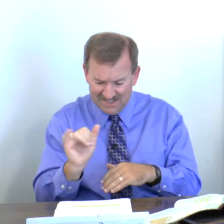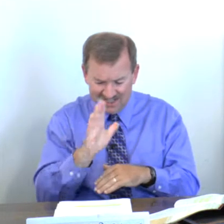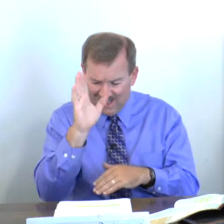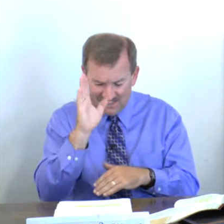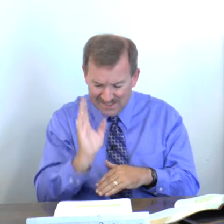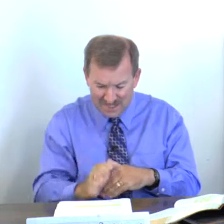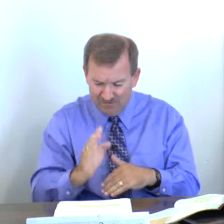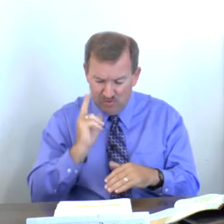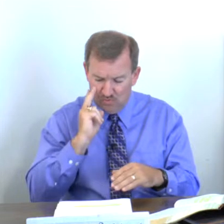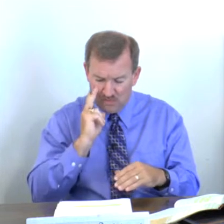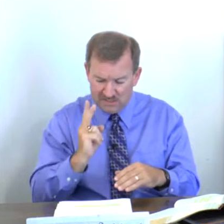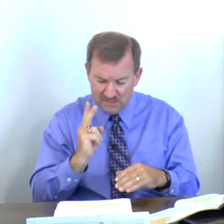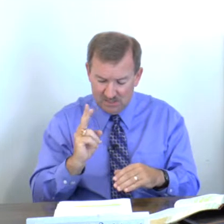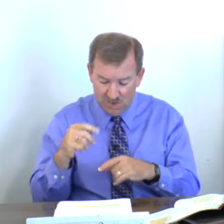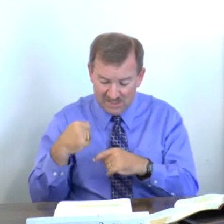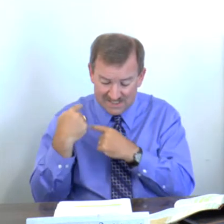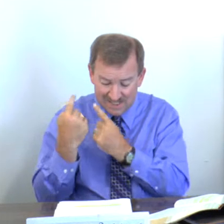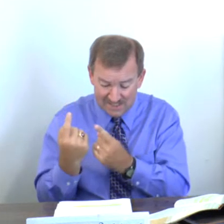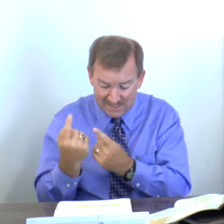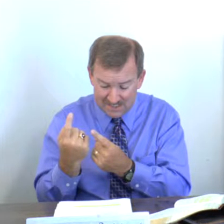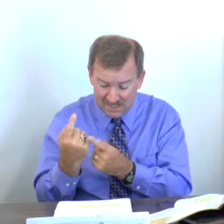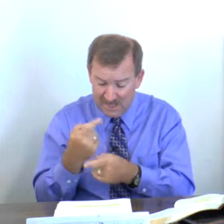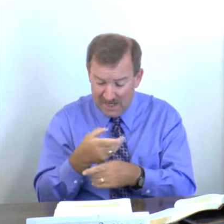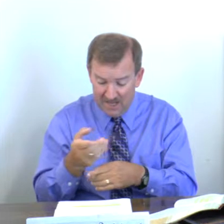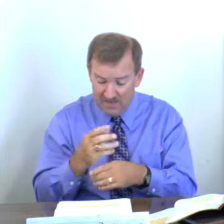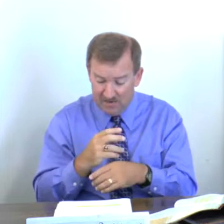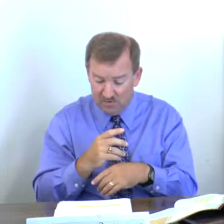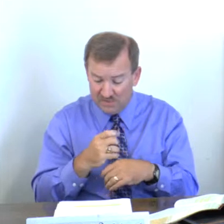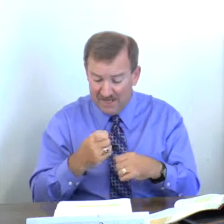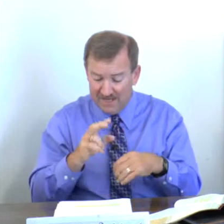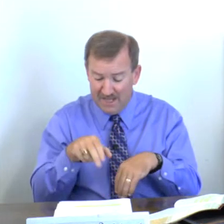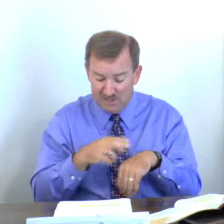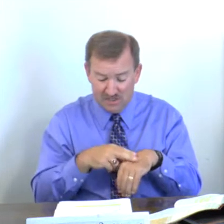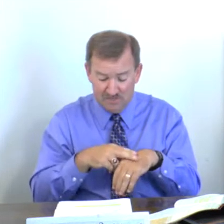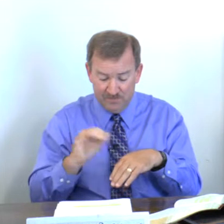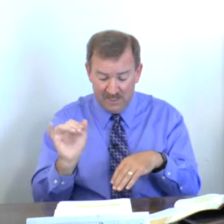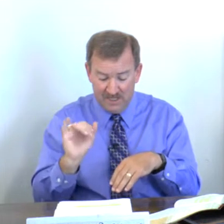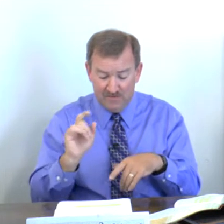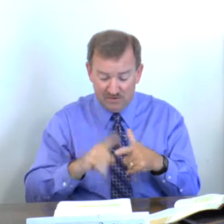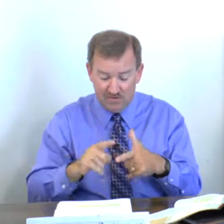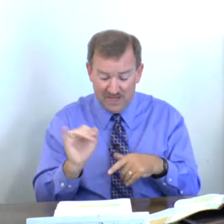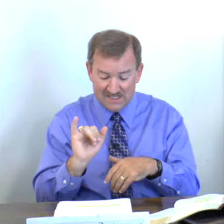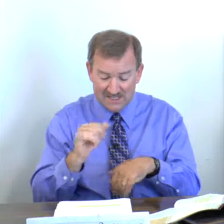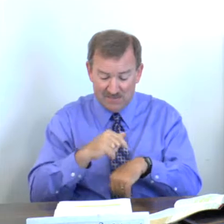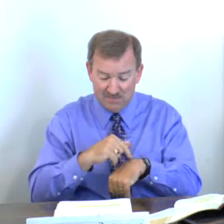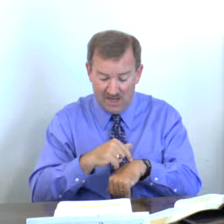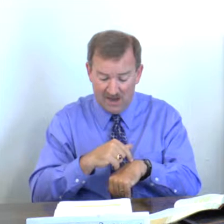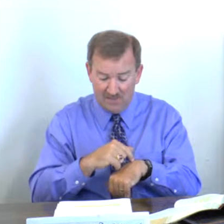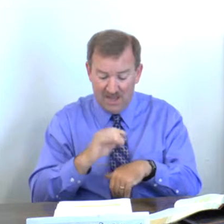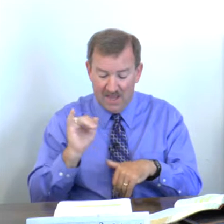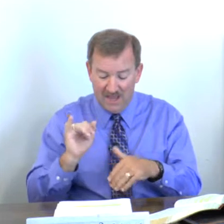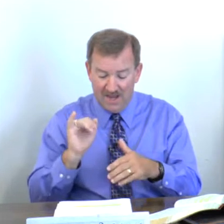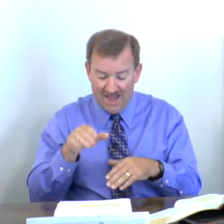such as never was since, and there was a nation even to that same time. And at